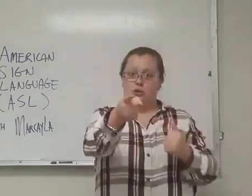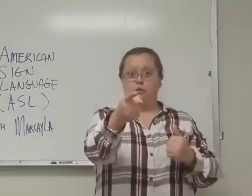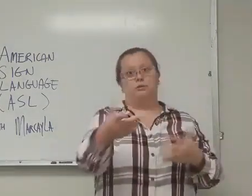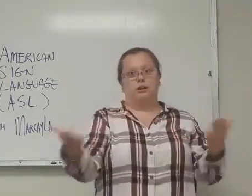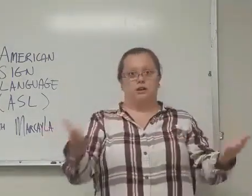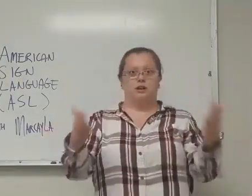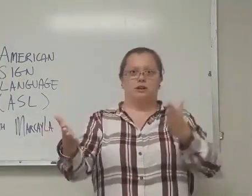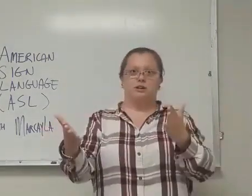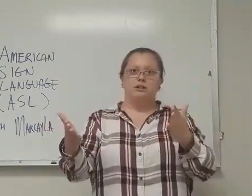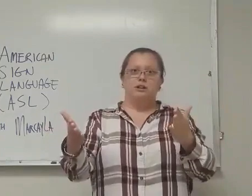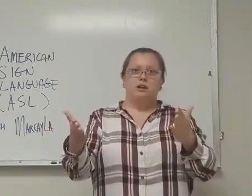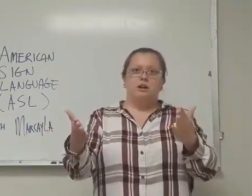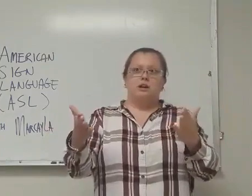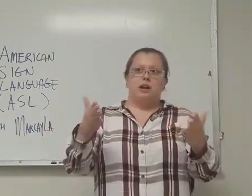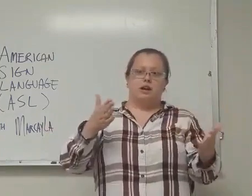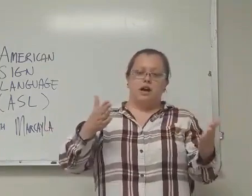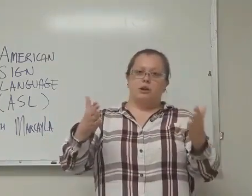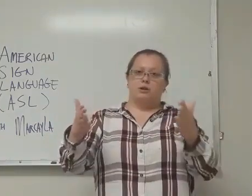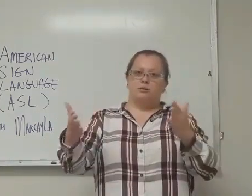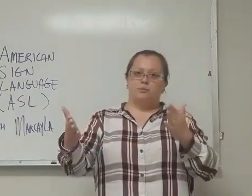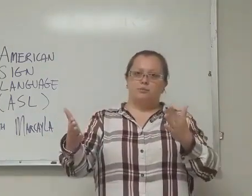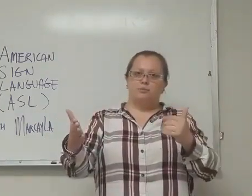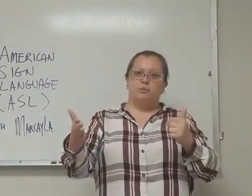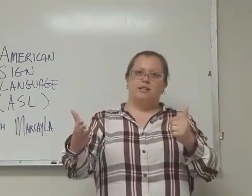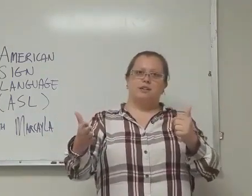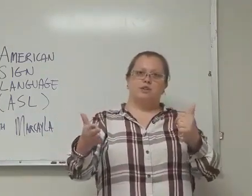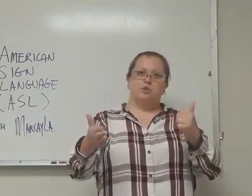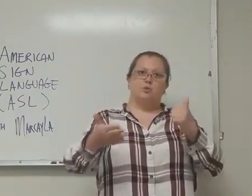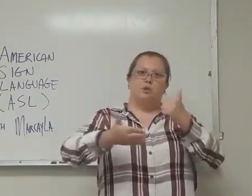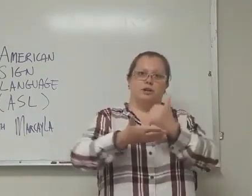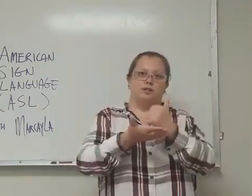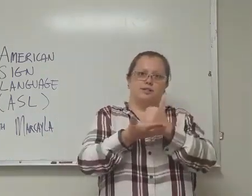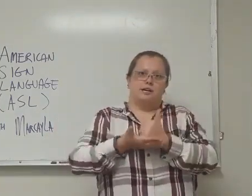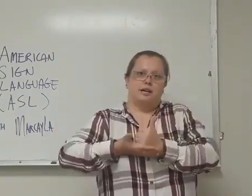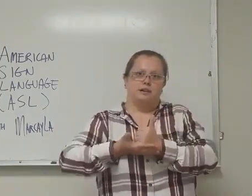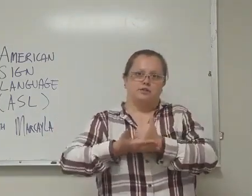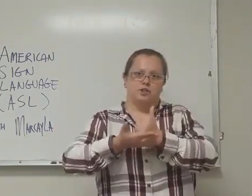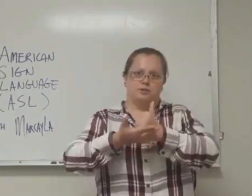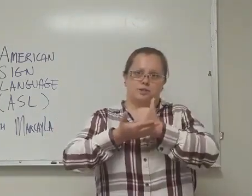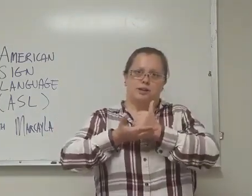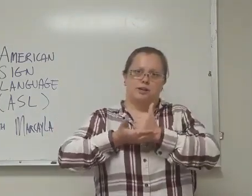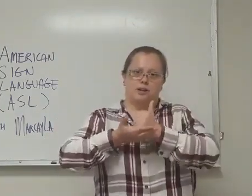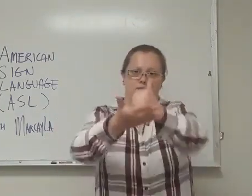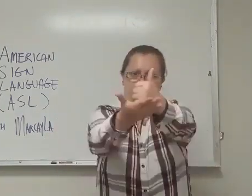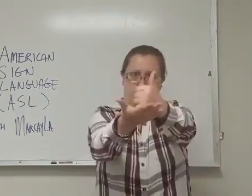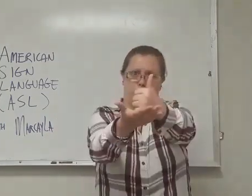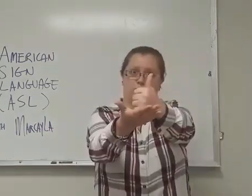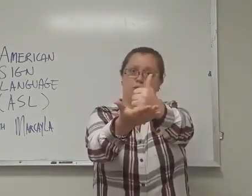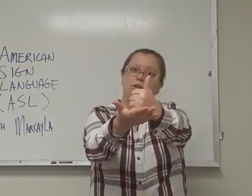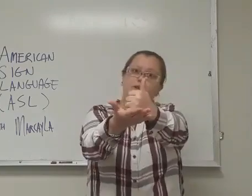you, it kind of makes it into one sign of just saying help you.